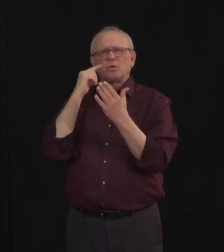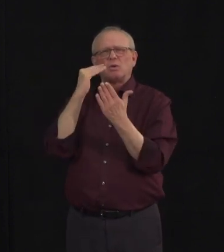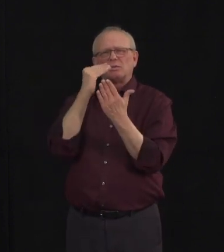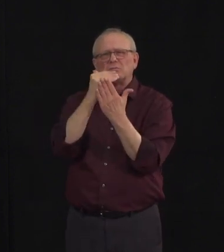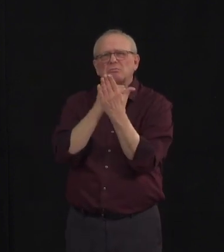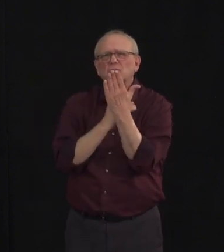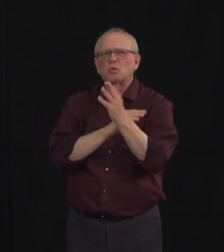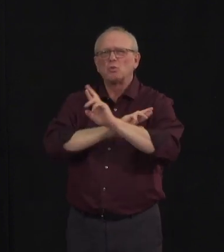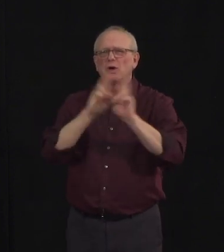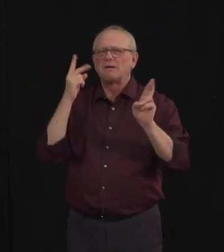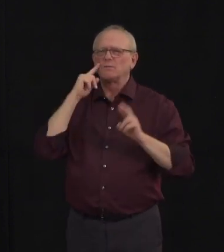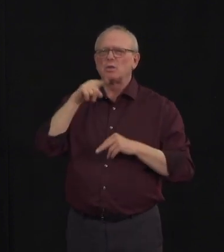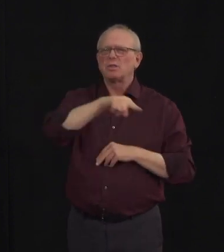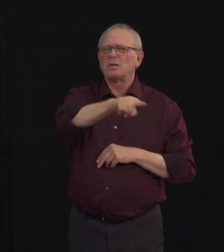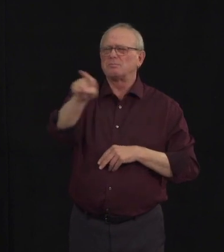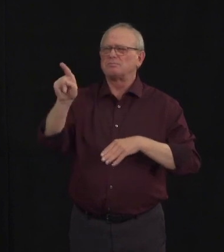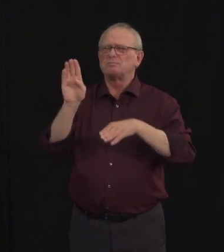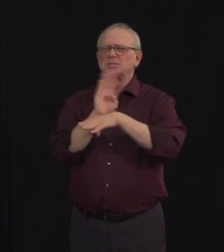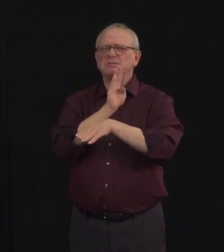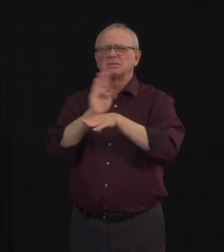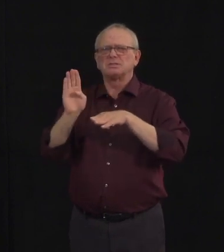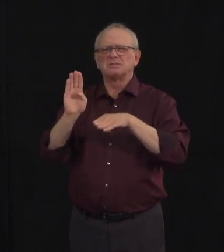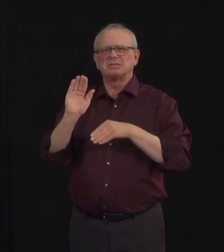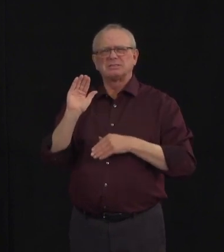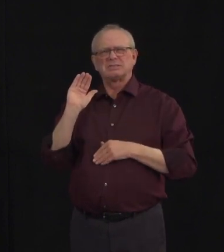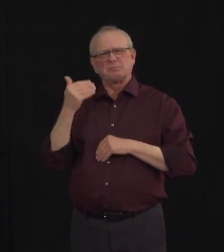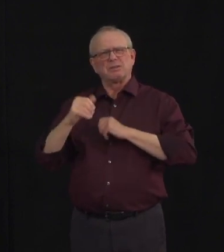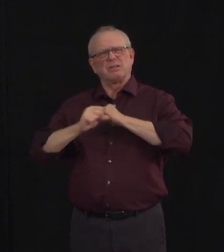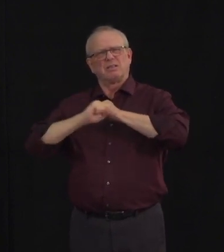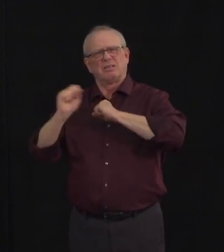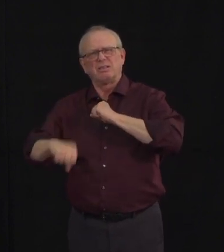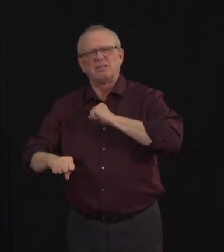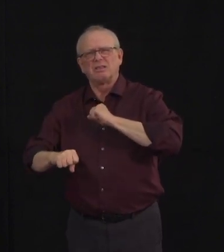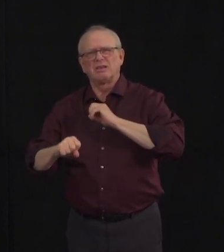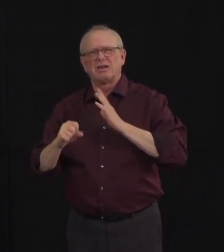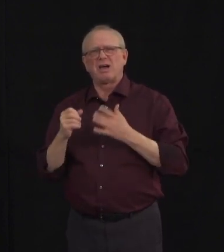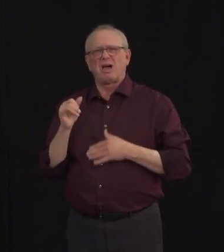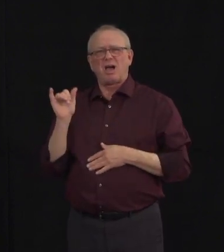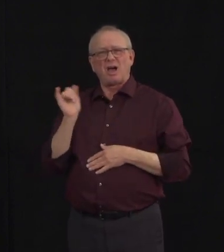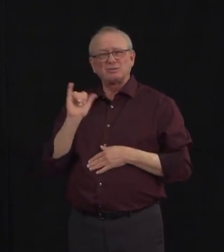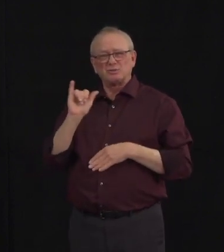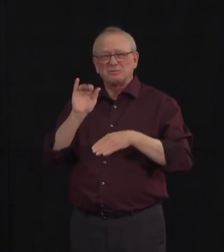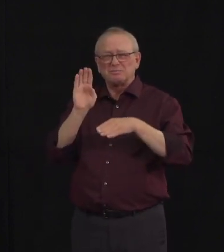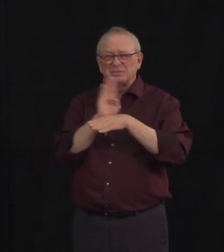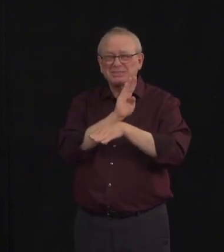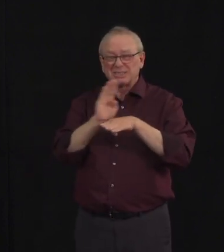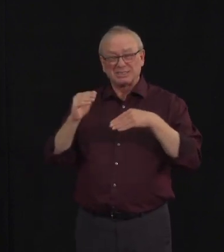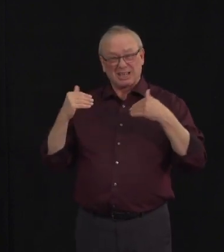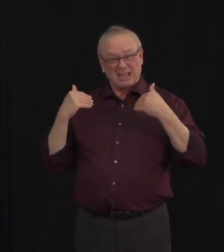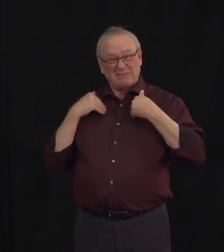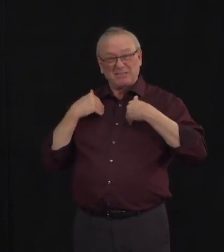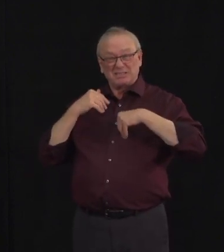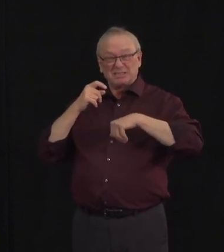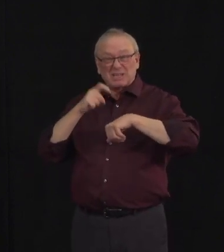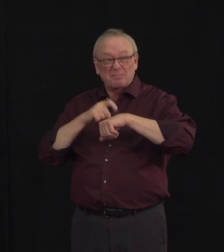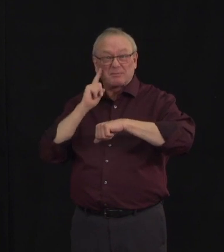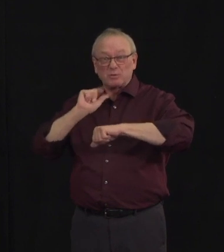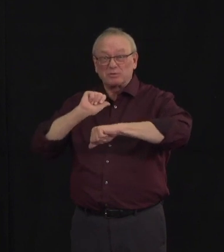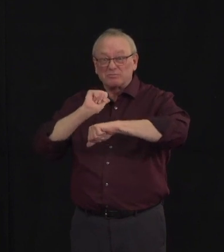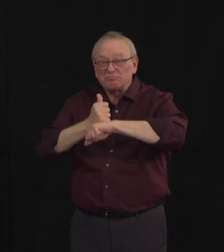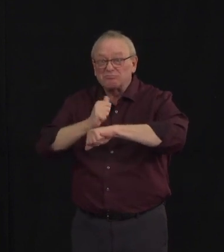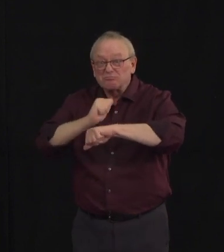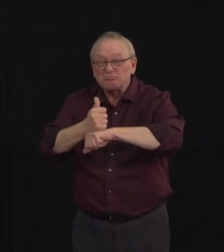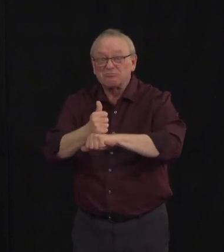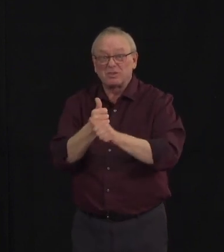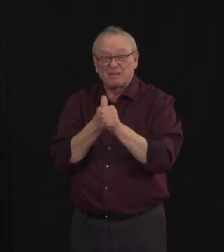will have the time to properly implement these rules and follow their sector-specific rules? As well, I'm